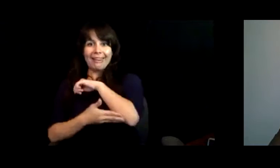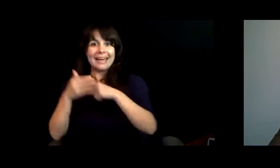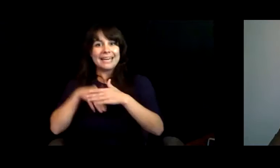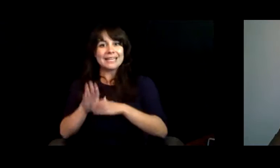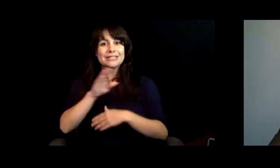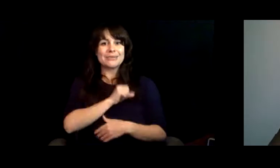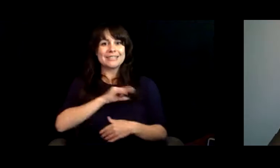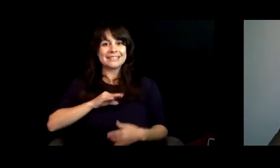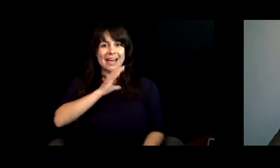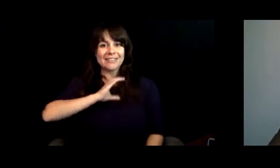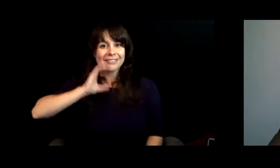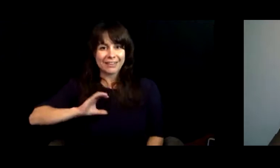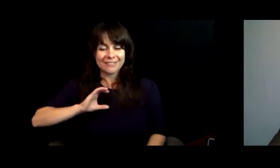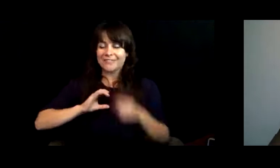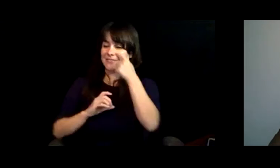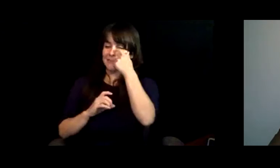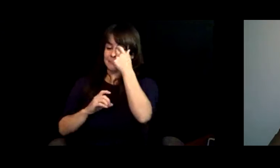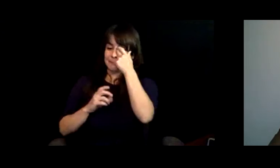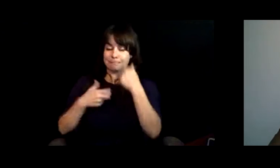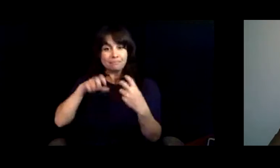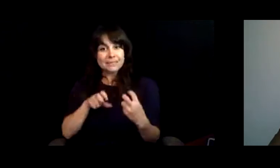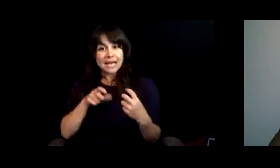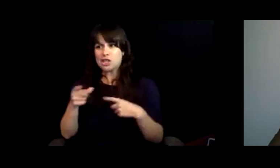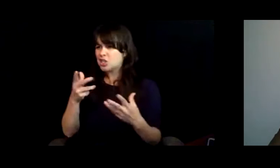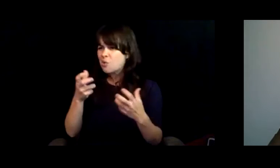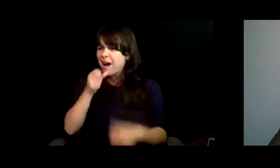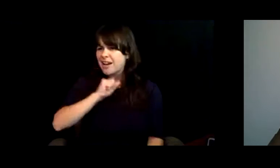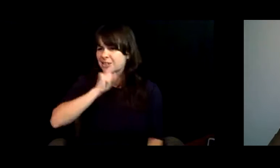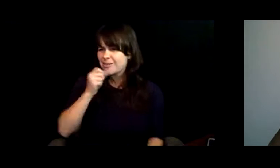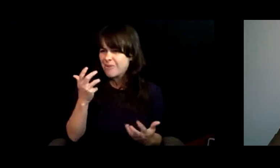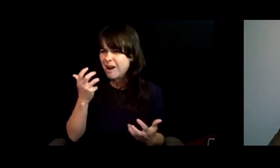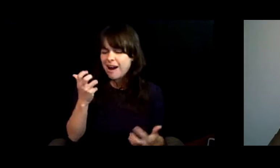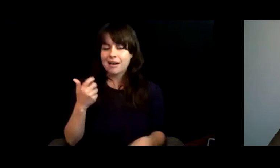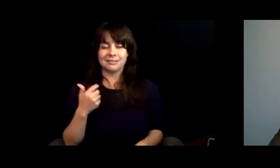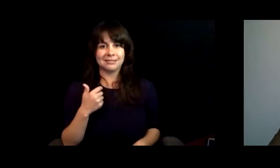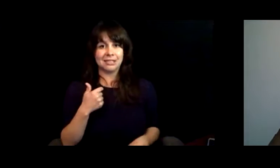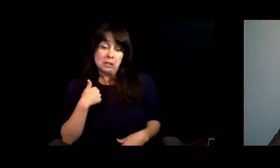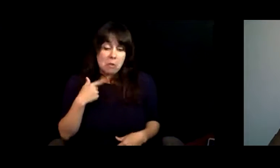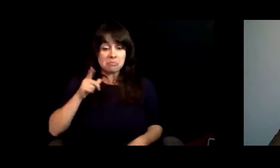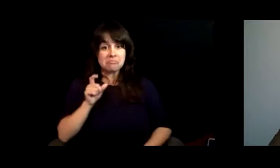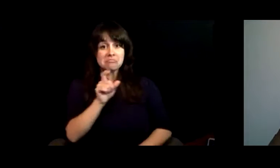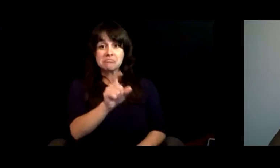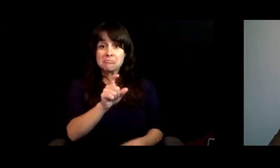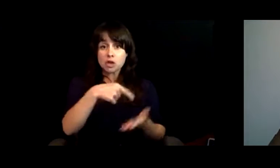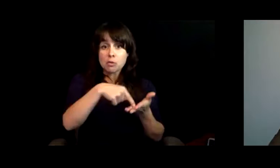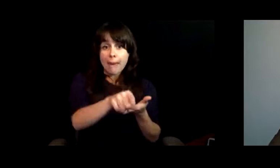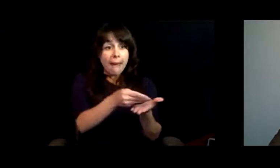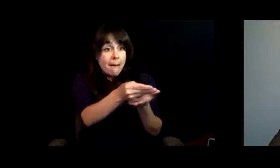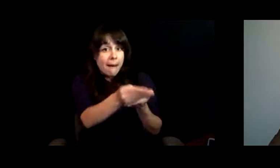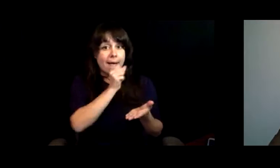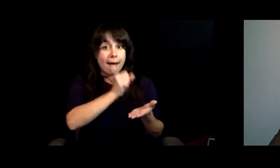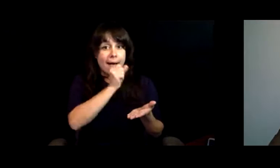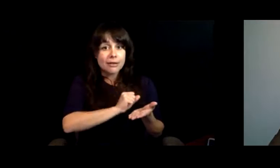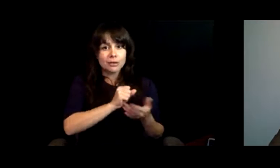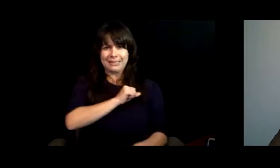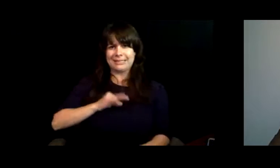cafeteria. And when we got into the cafeteria, she wanted to get an ice cream. And I went up to the cash register to pay for the ice cream. And the staff